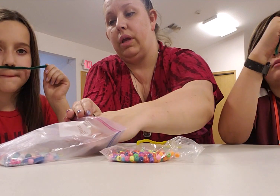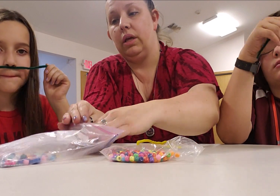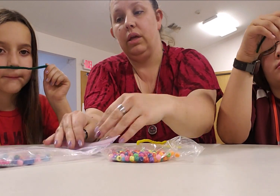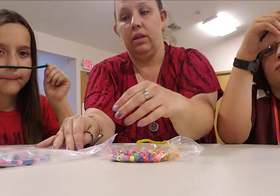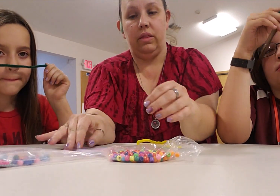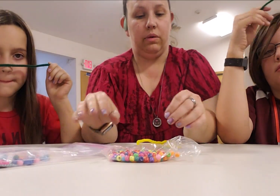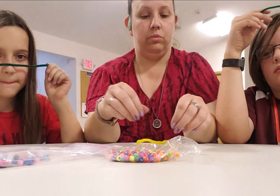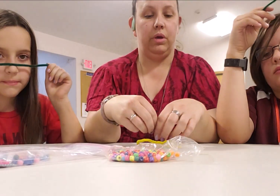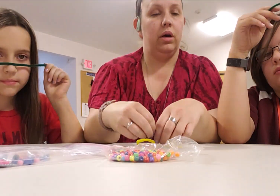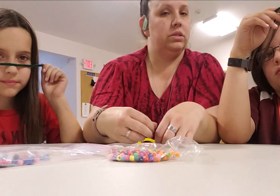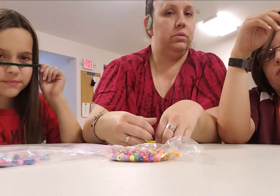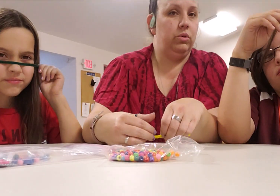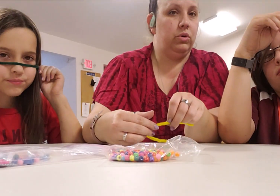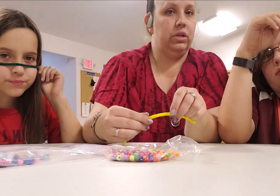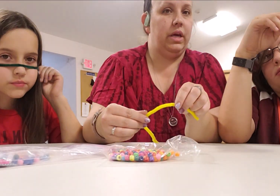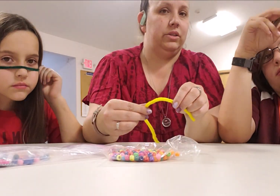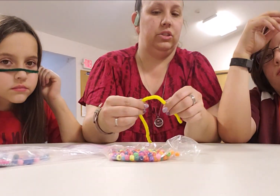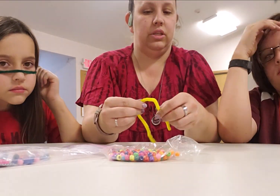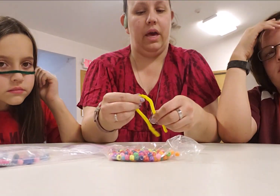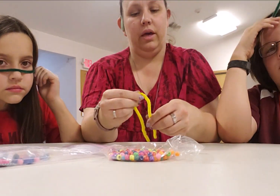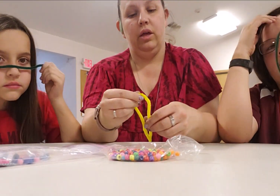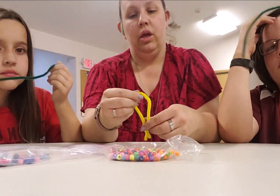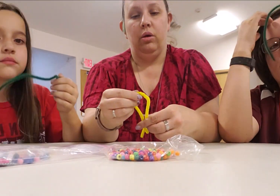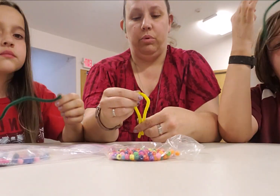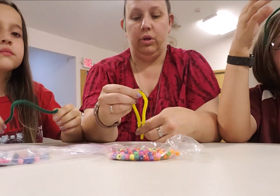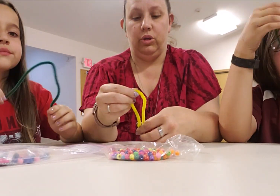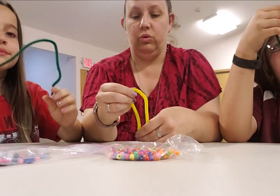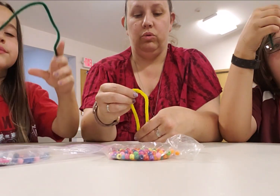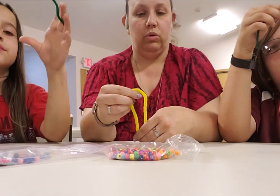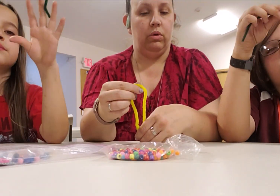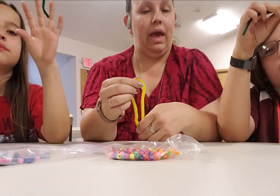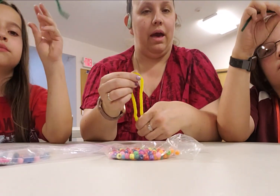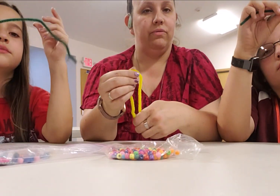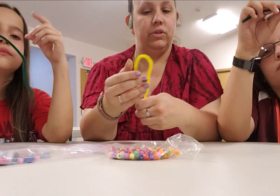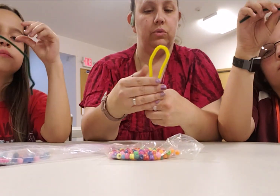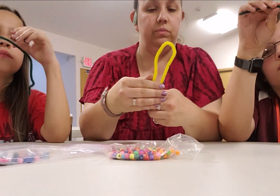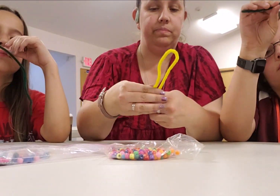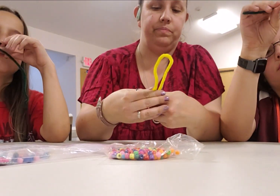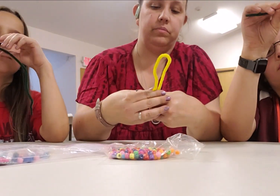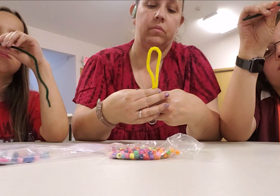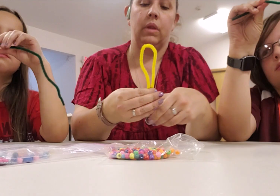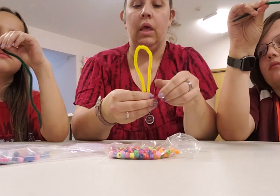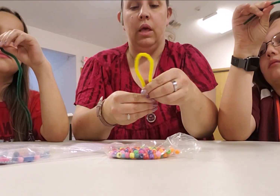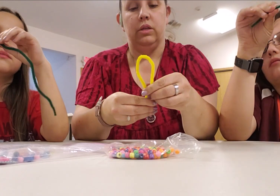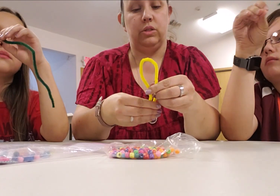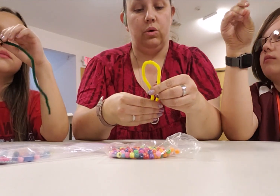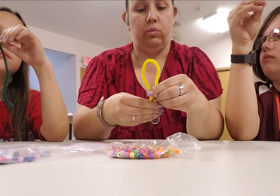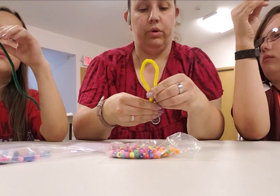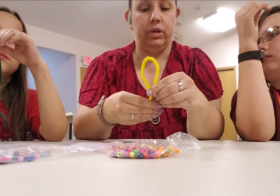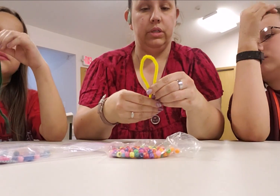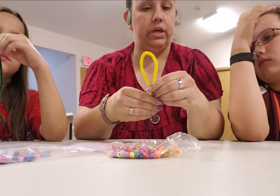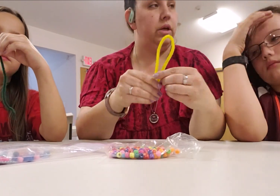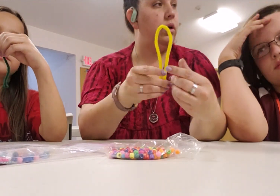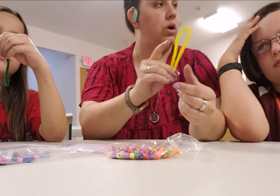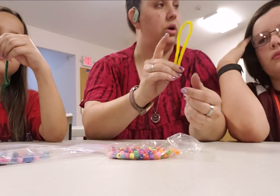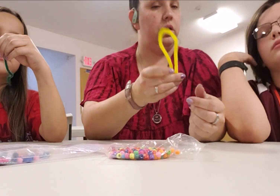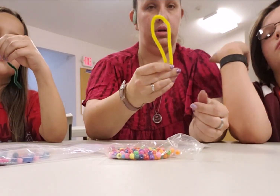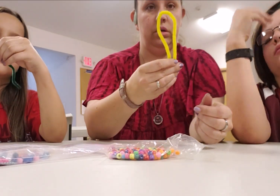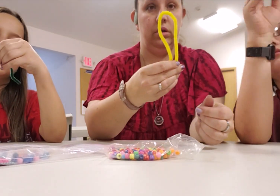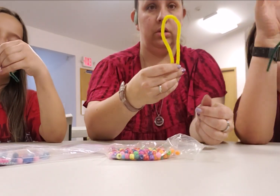ring, that would be awesome. You could attach it to that, but you don't have to. So we're going to take our